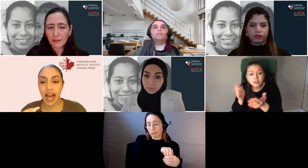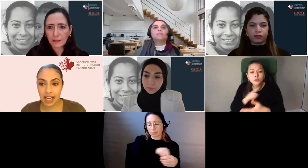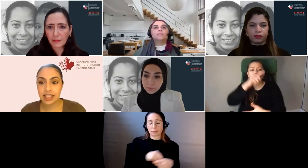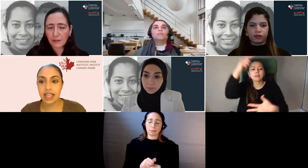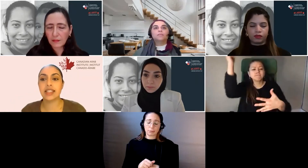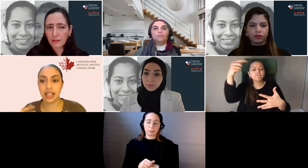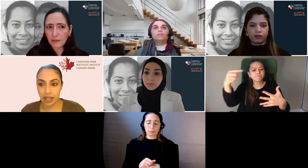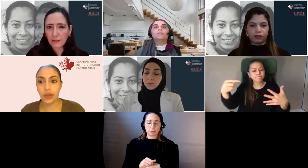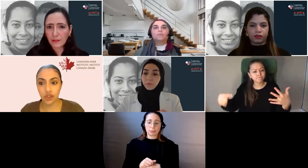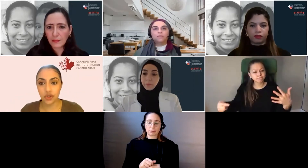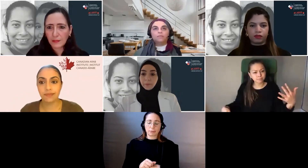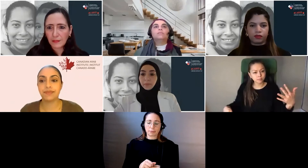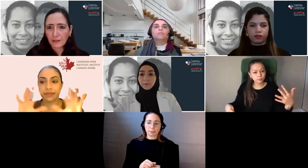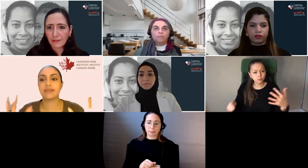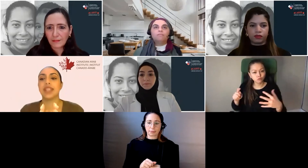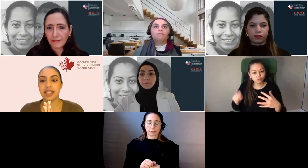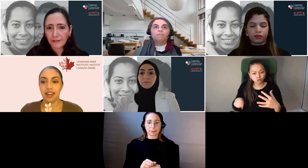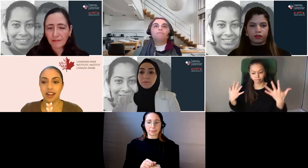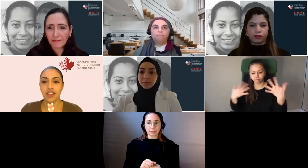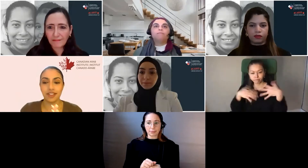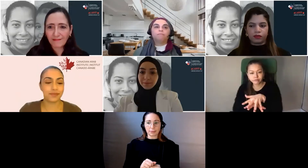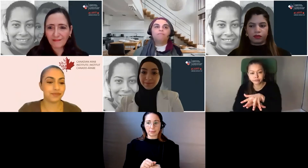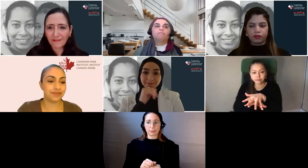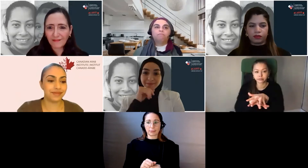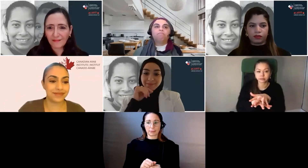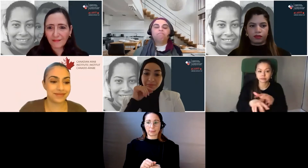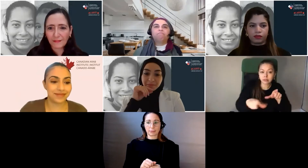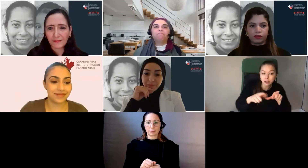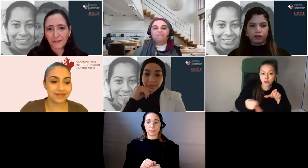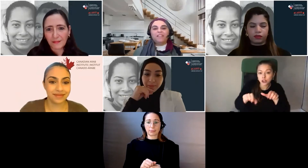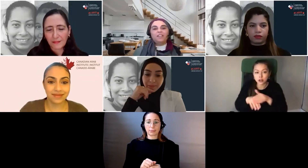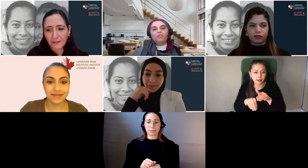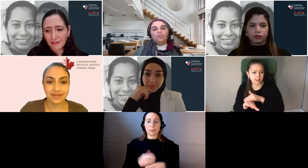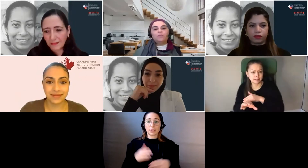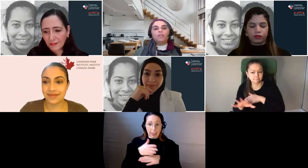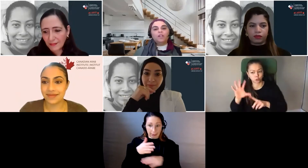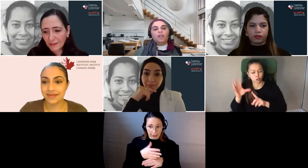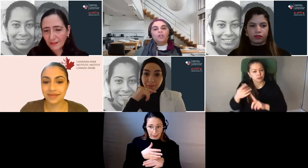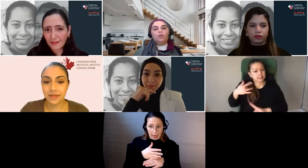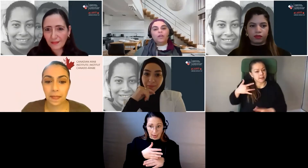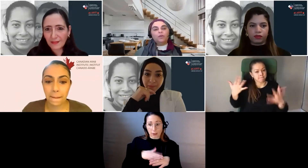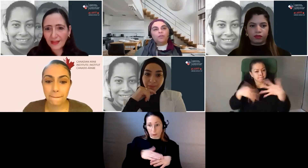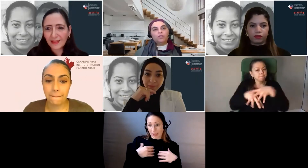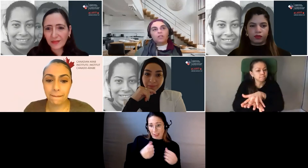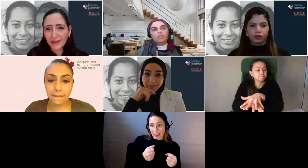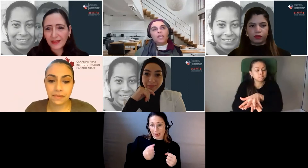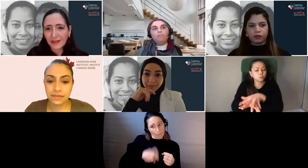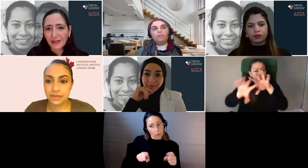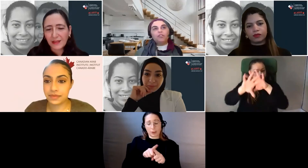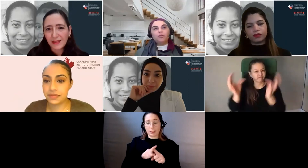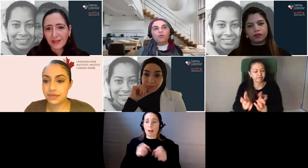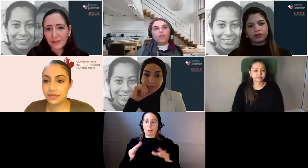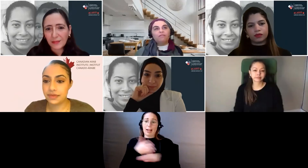sensitive access and language. That's it in a nutshell. Thank you, Jasmine. Lola, your thoughts on the